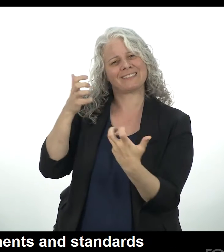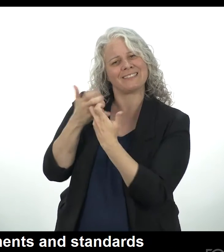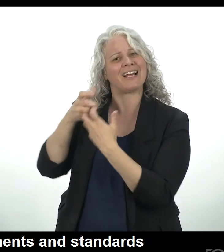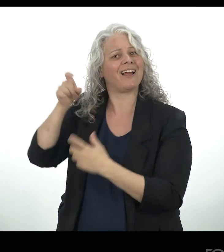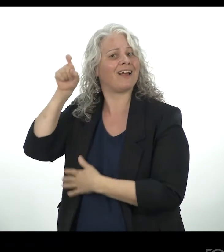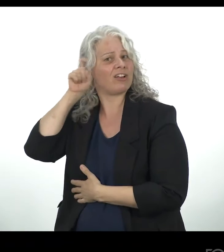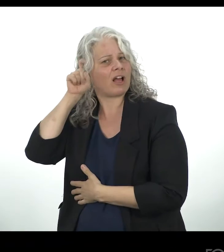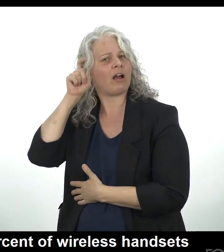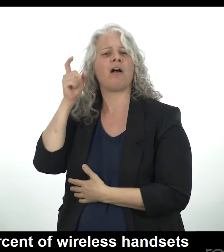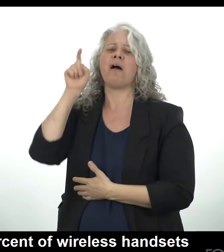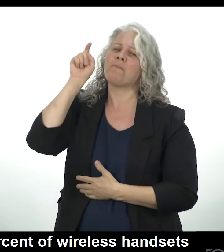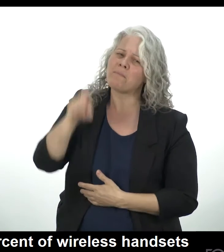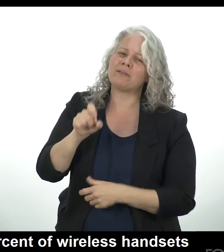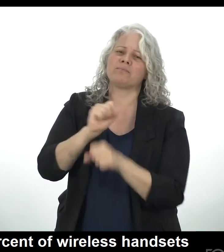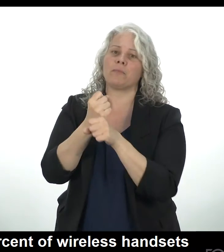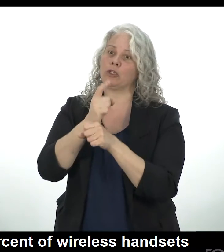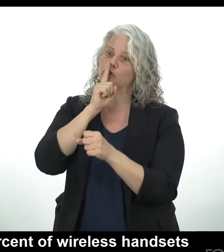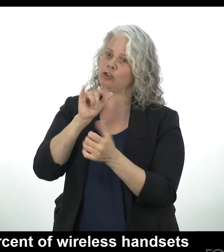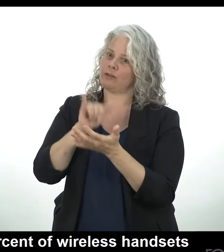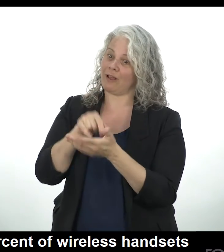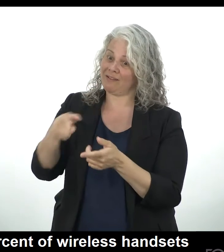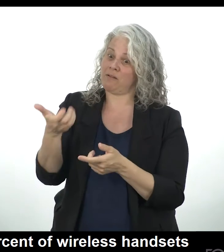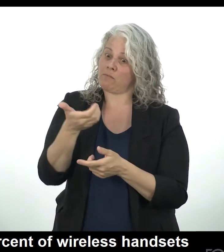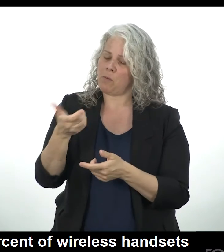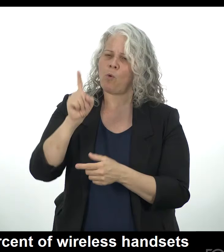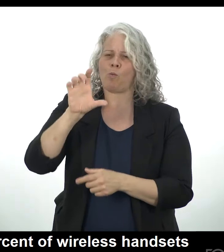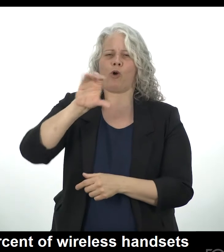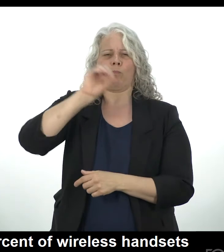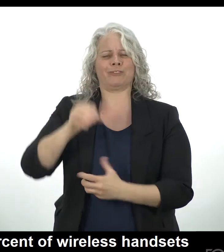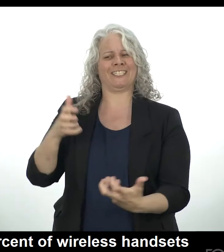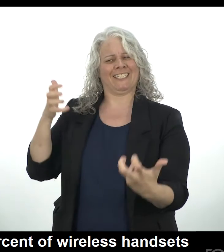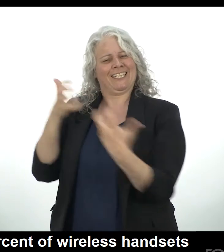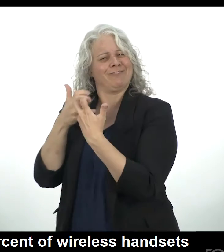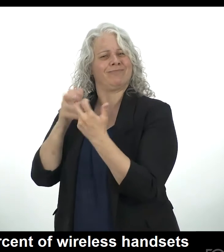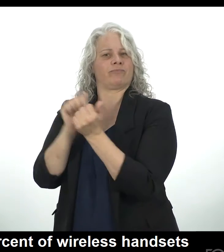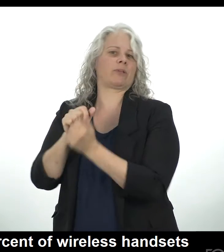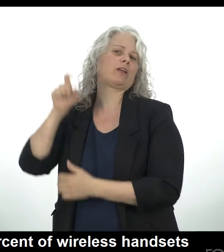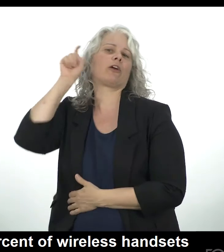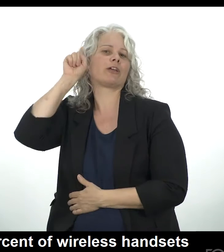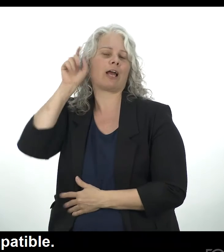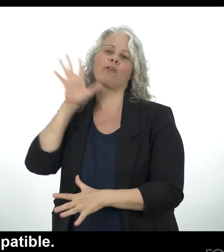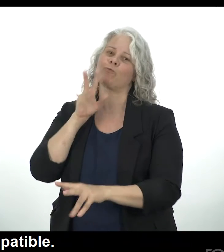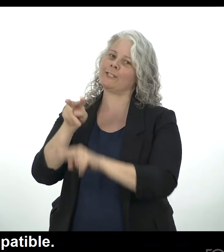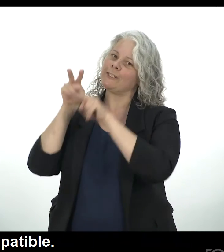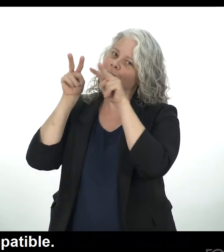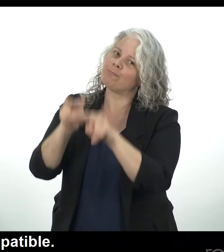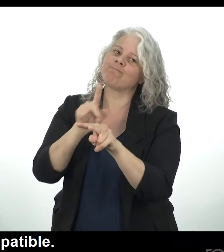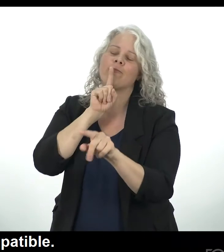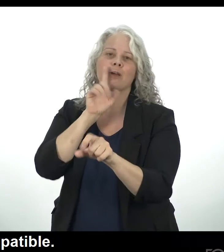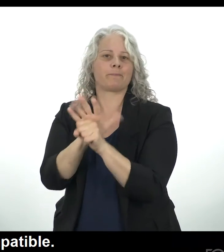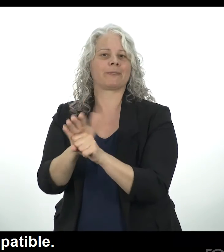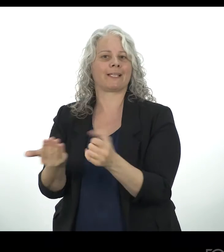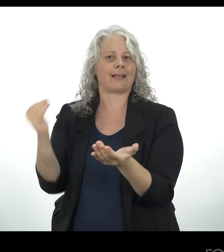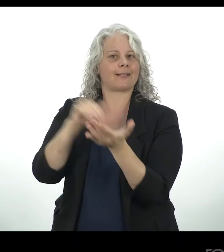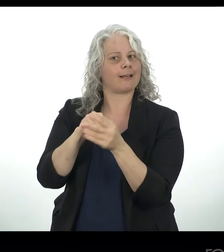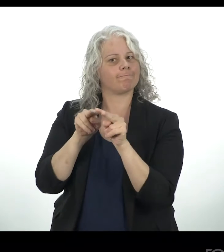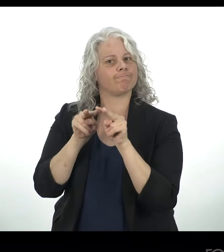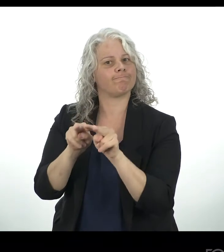and standards, and recommitted to making 100% of wireless handsets hearing aid